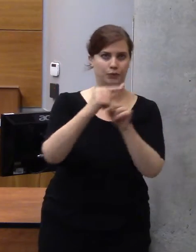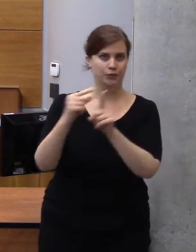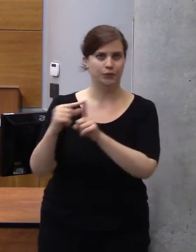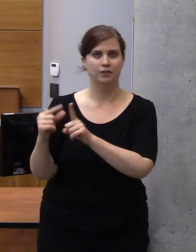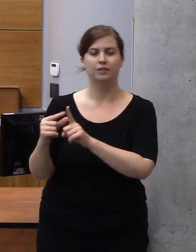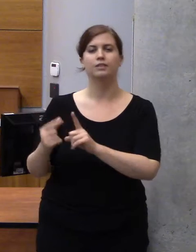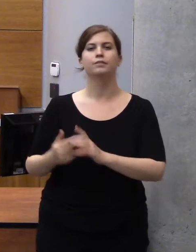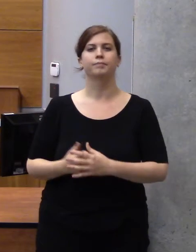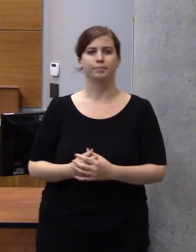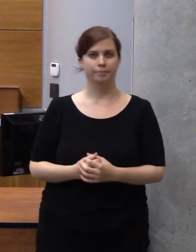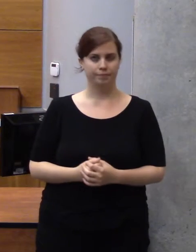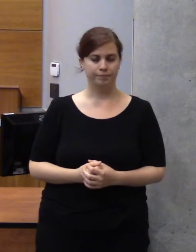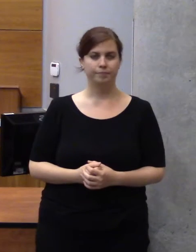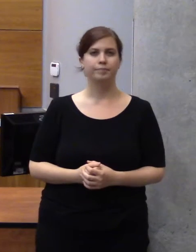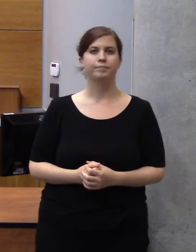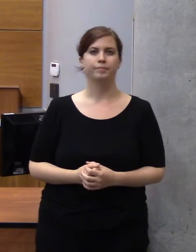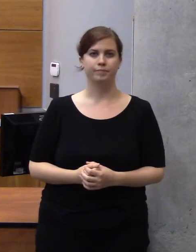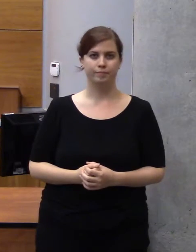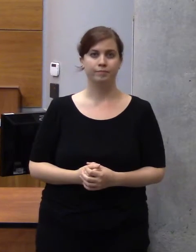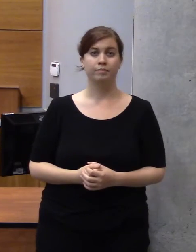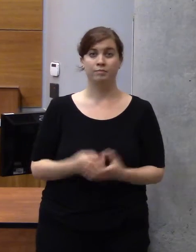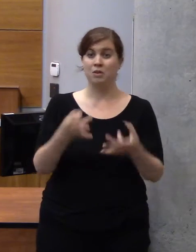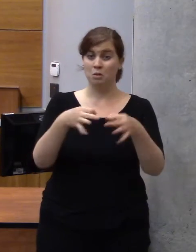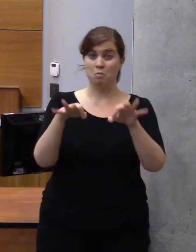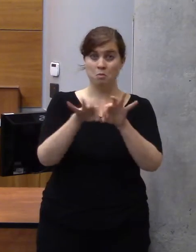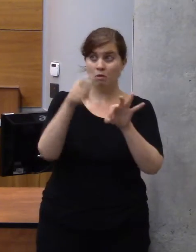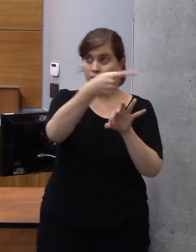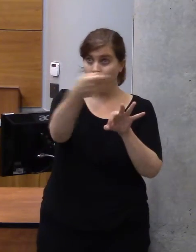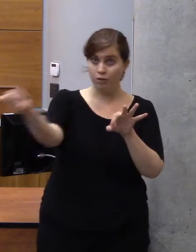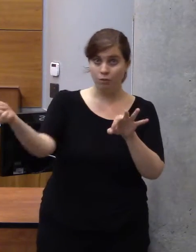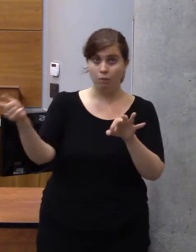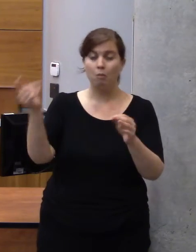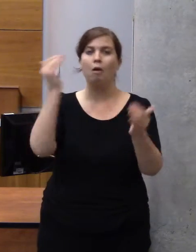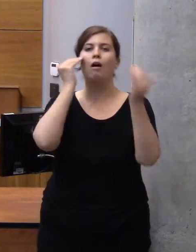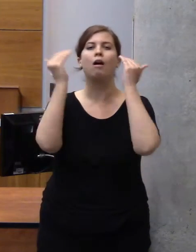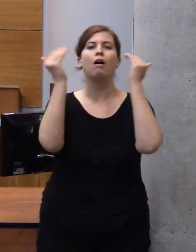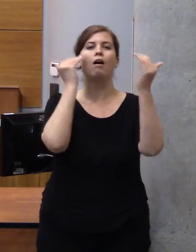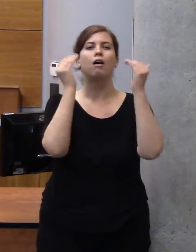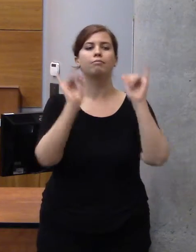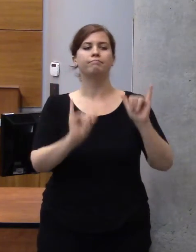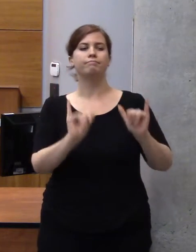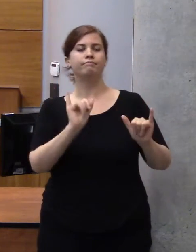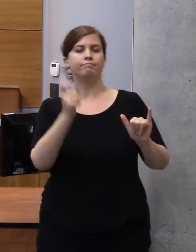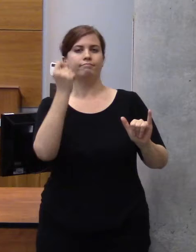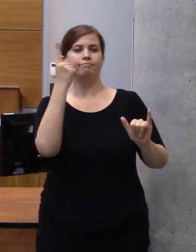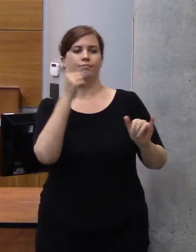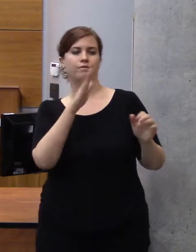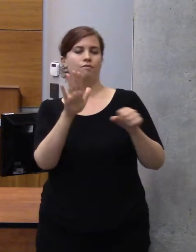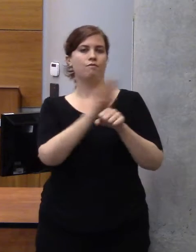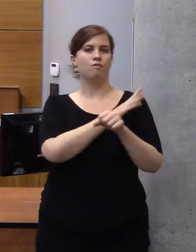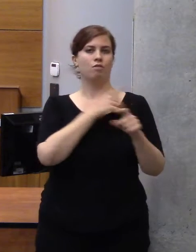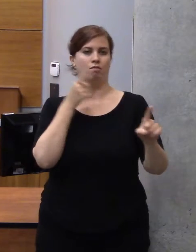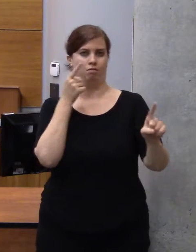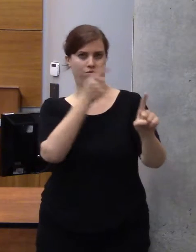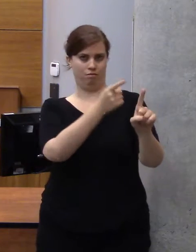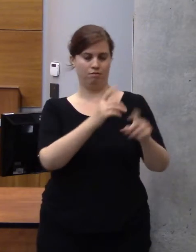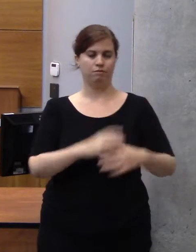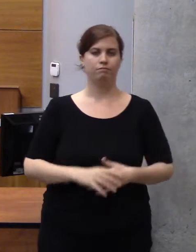to know what's in your mandate so that you can work within it and around it. It might sound a bit limiting when you think of it as the only things you're legally able to